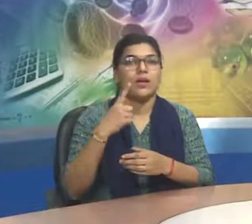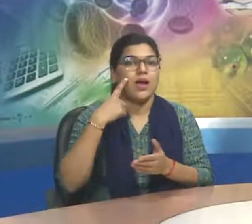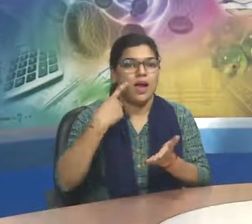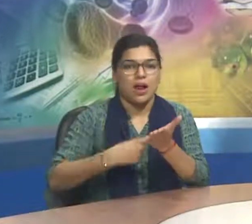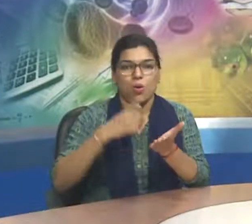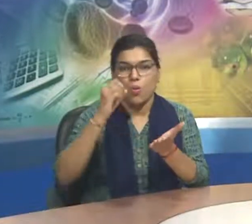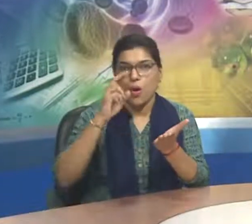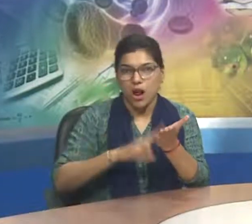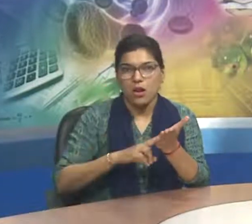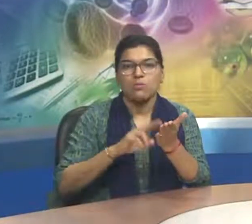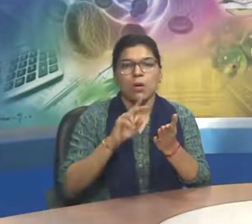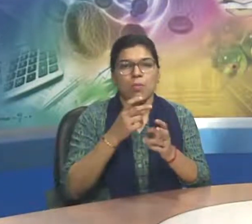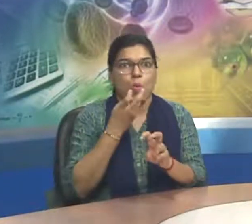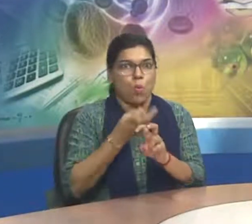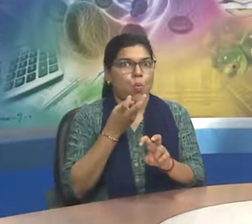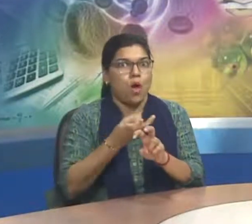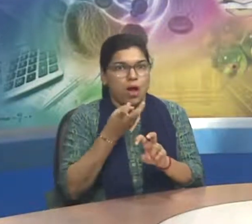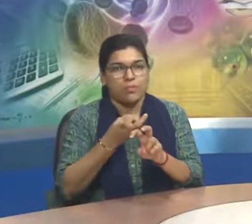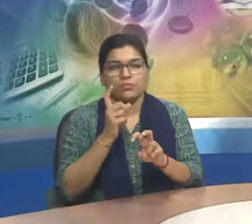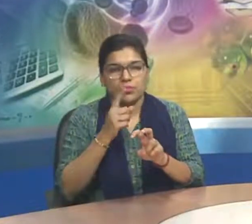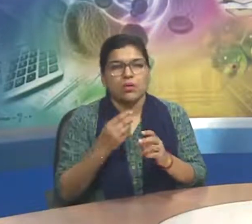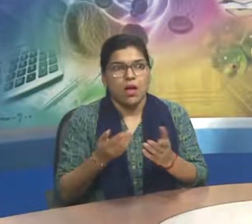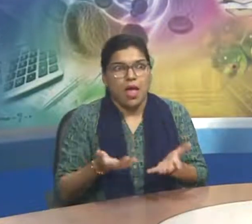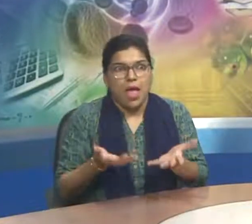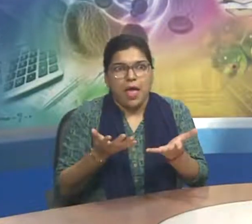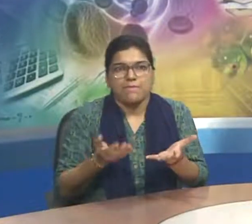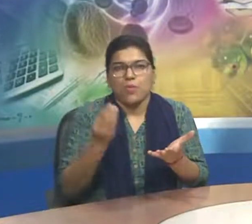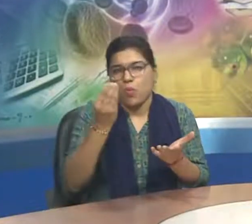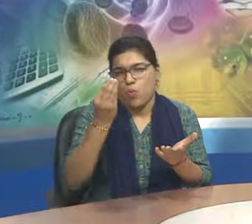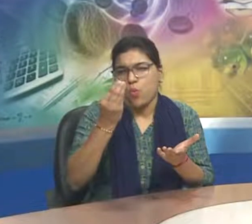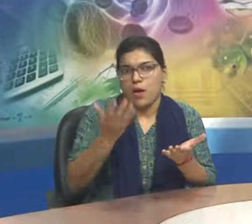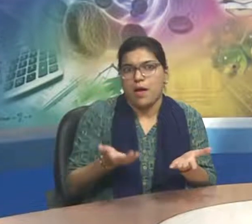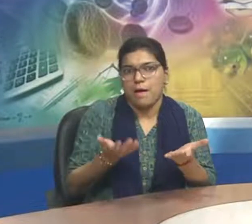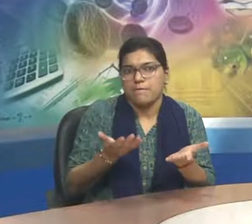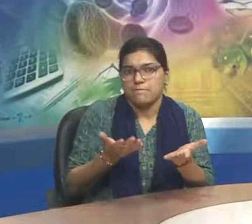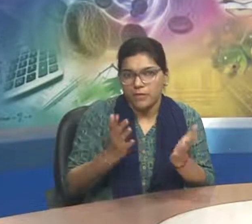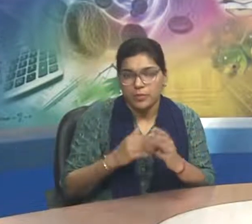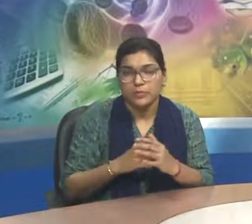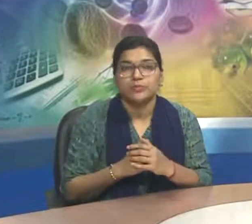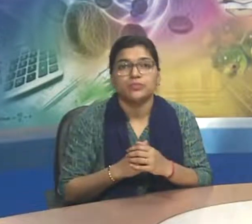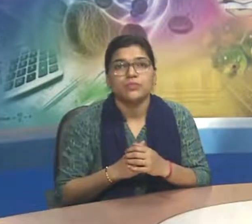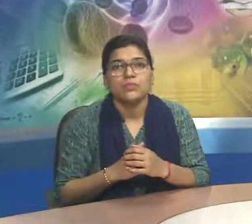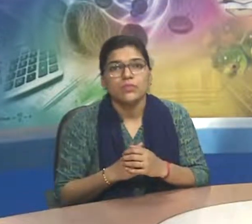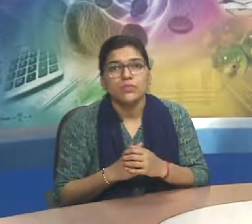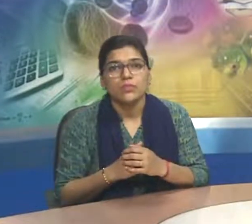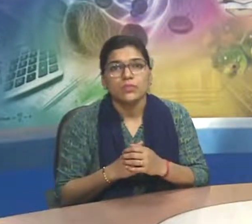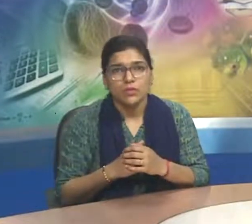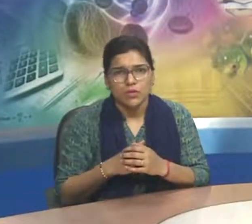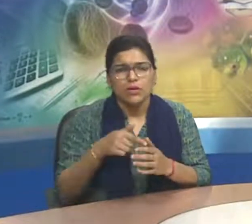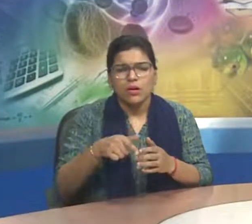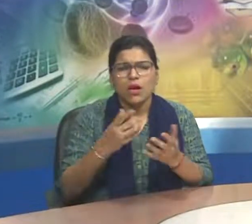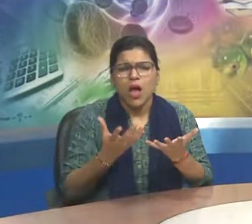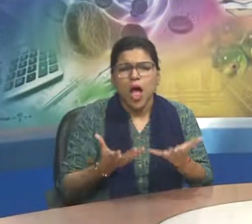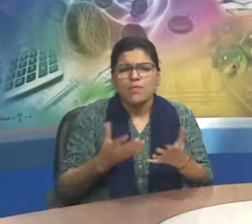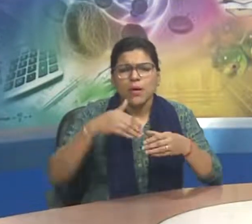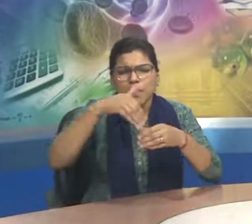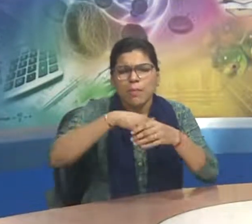Now the second metal is iron. Iron and its alloys, they are used for